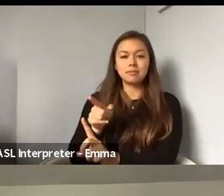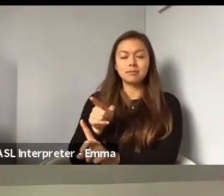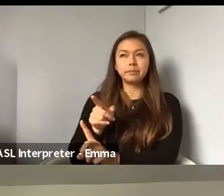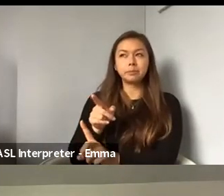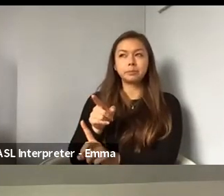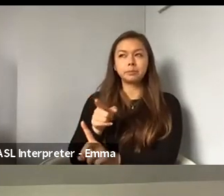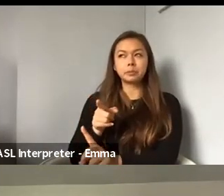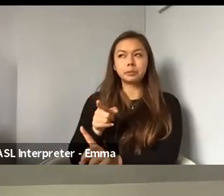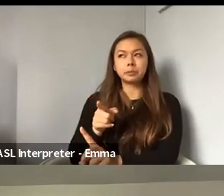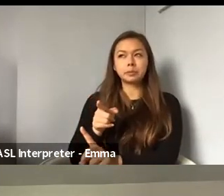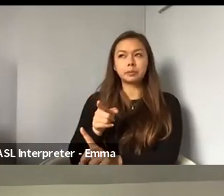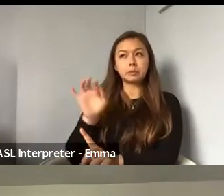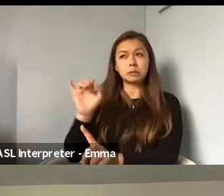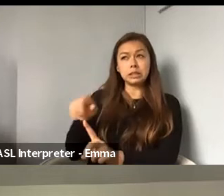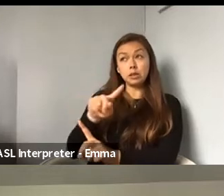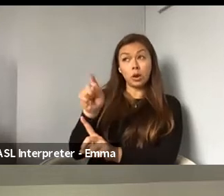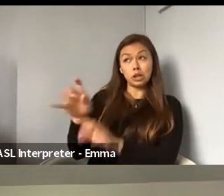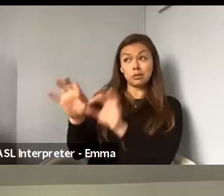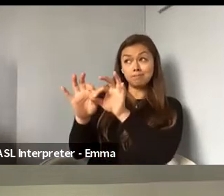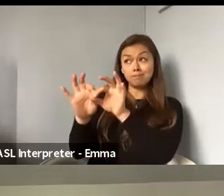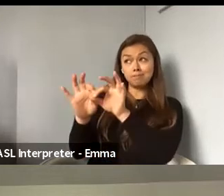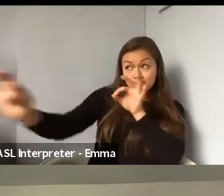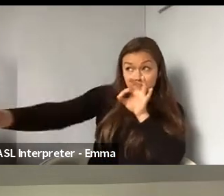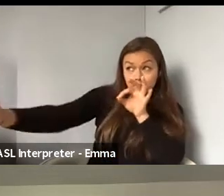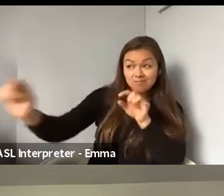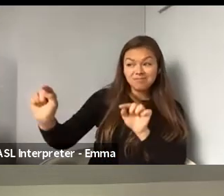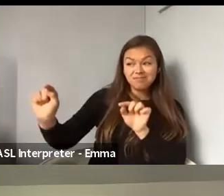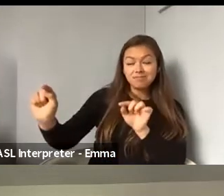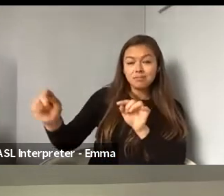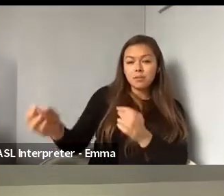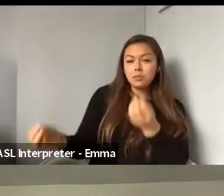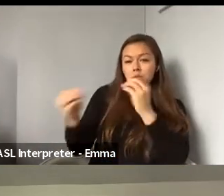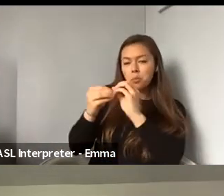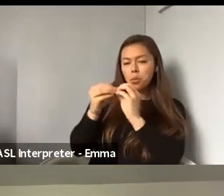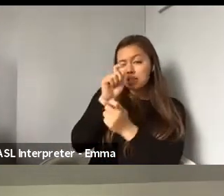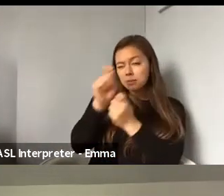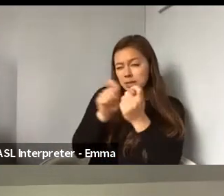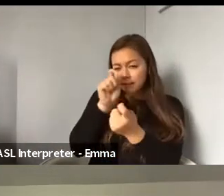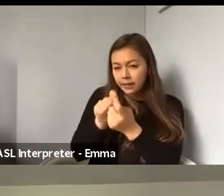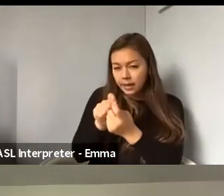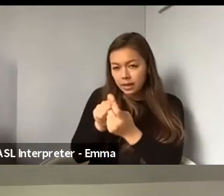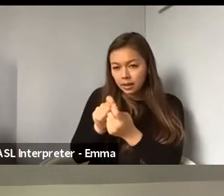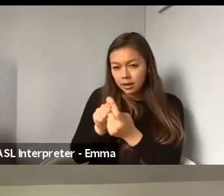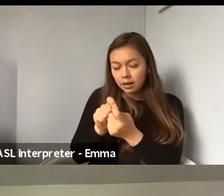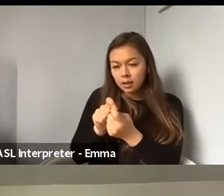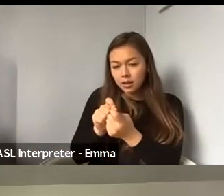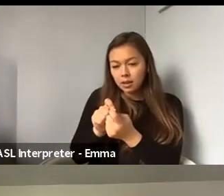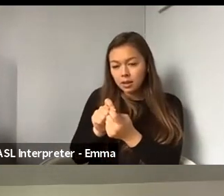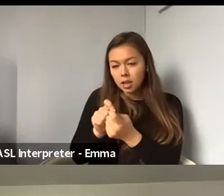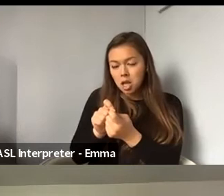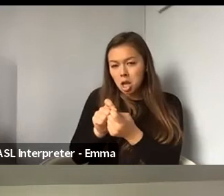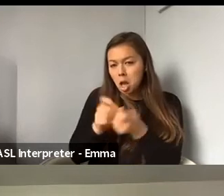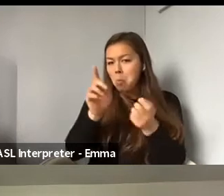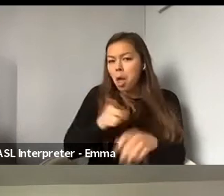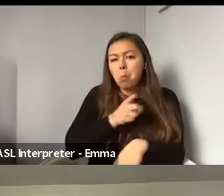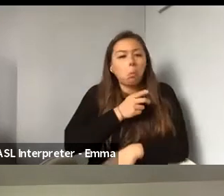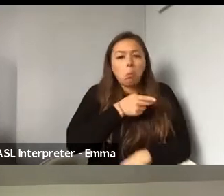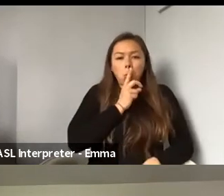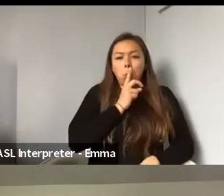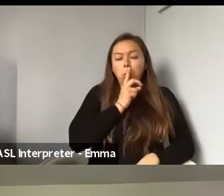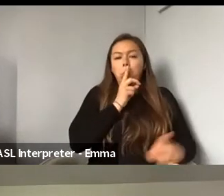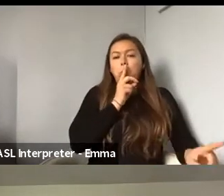drawn out version. It's more specific in a way, even though we're not using a term that is as strongly associated in the courts, for example,